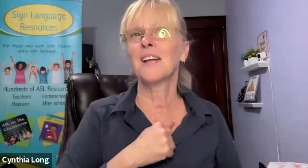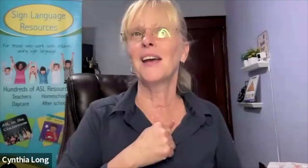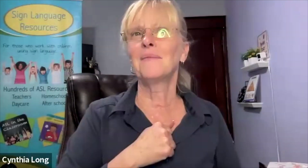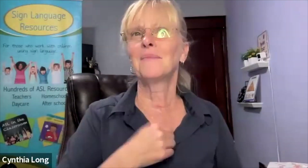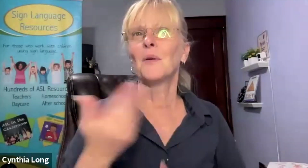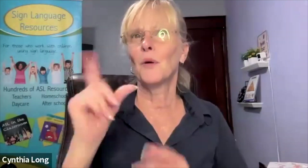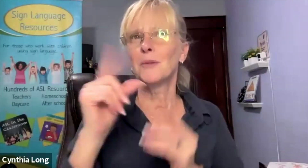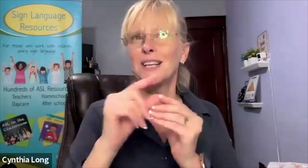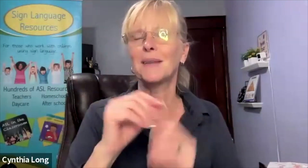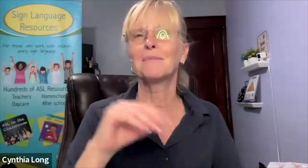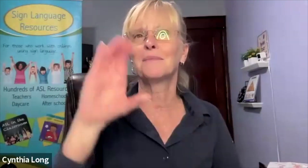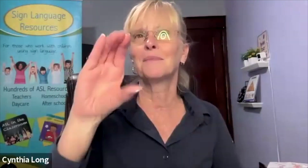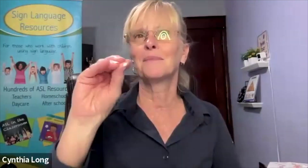Okay, one more time.